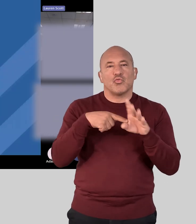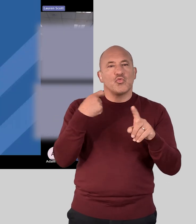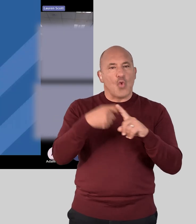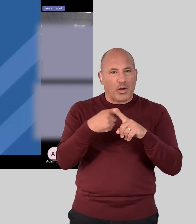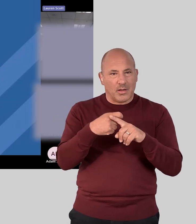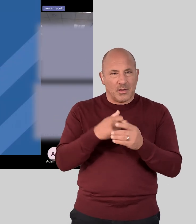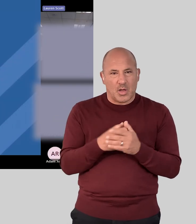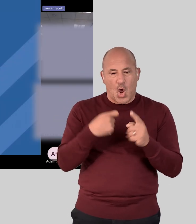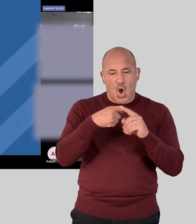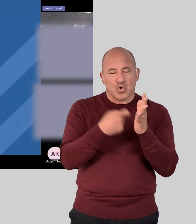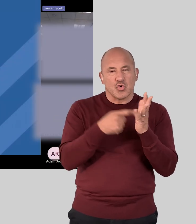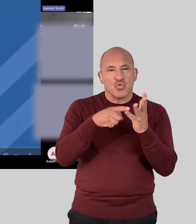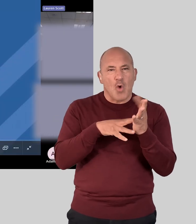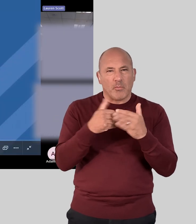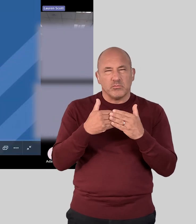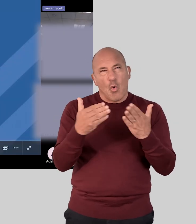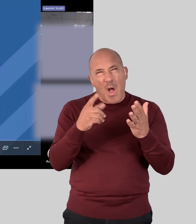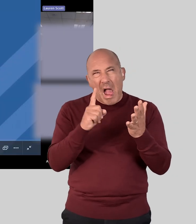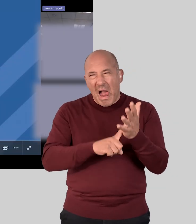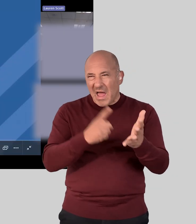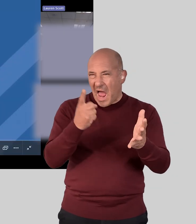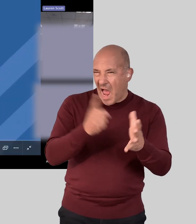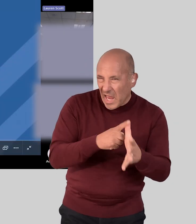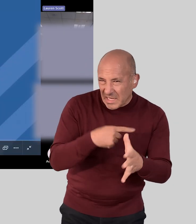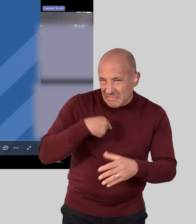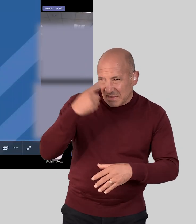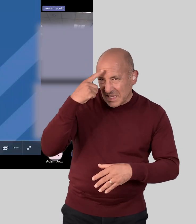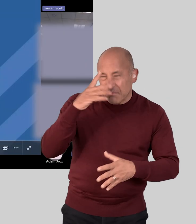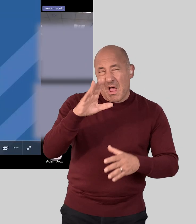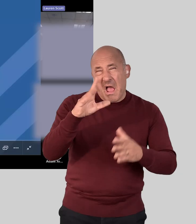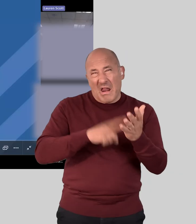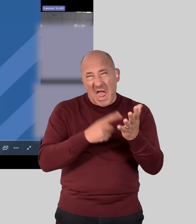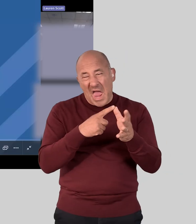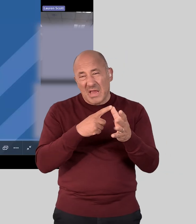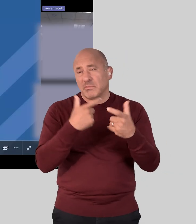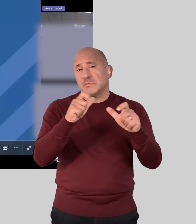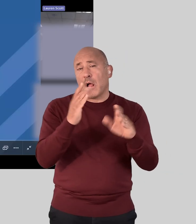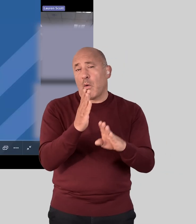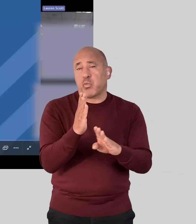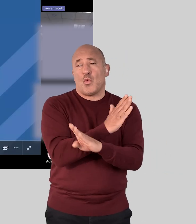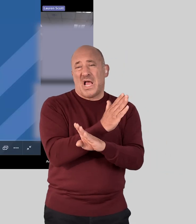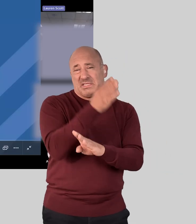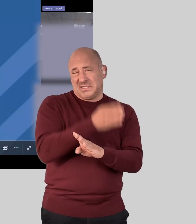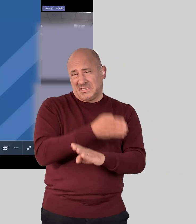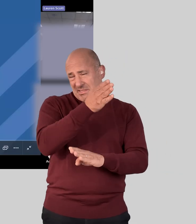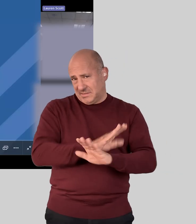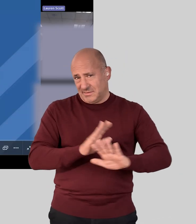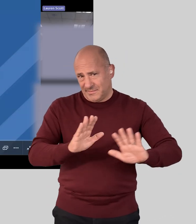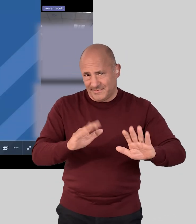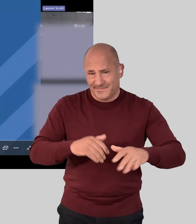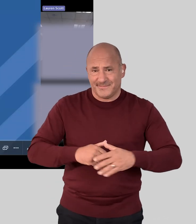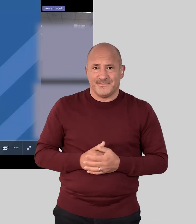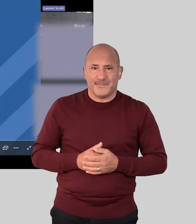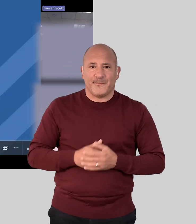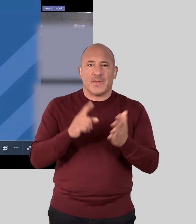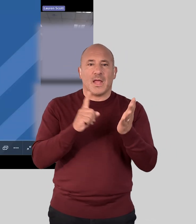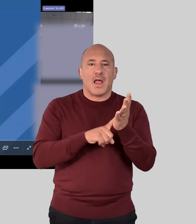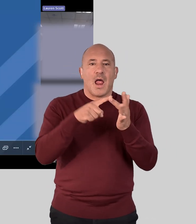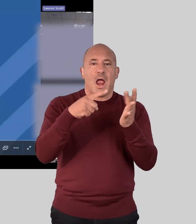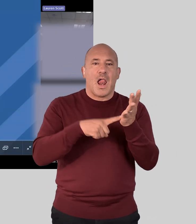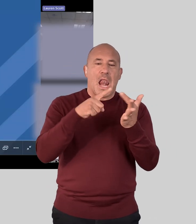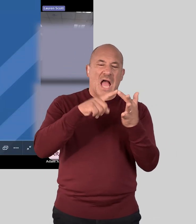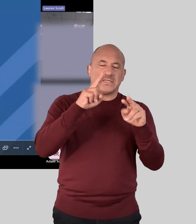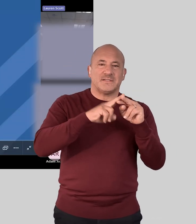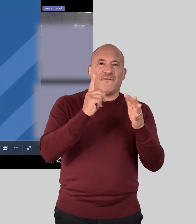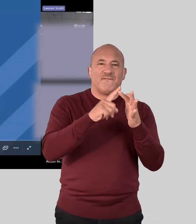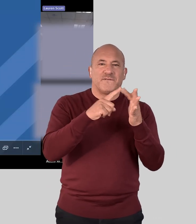York. Crump is LA, I believe. I think it's LA, but the West Coast, and light